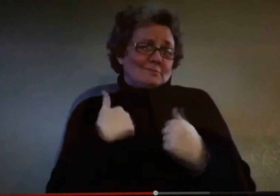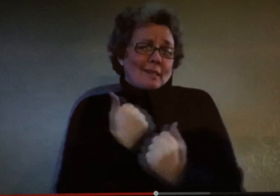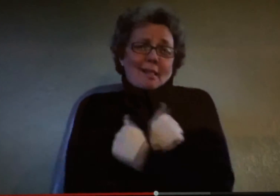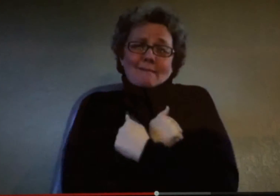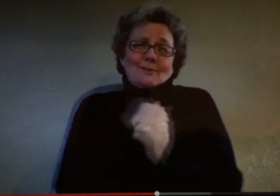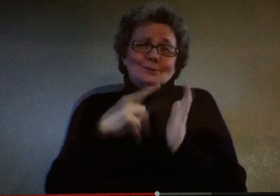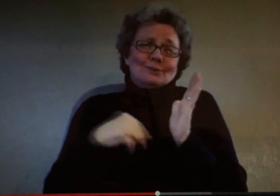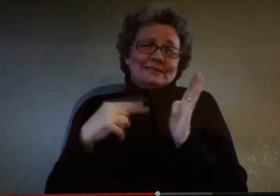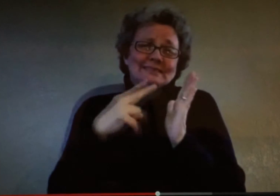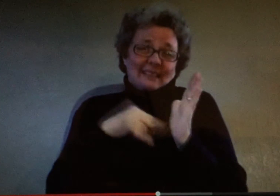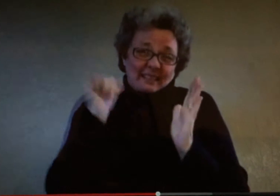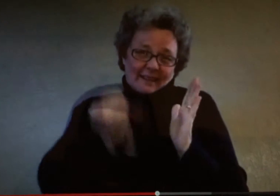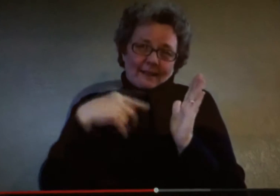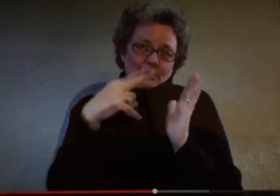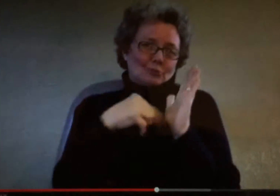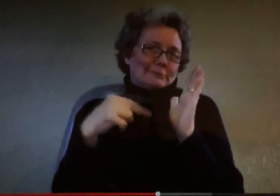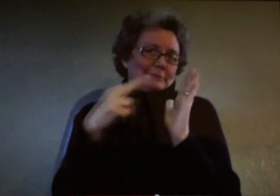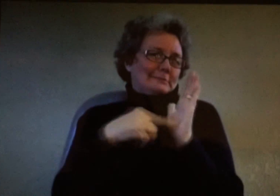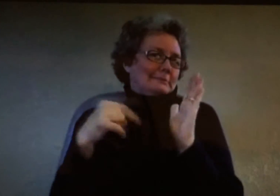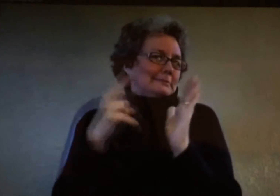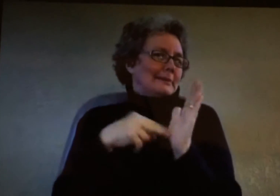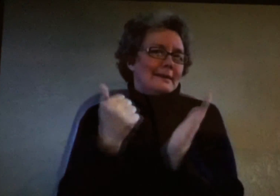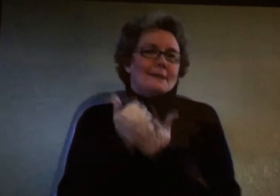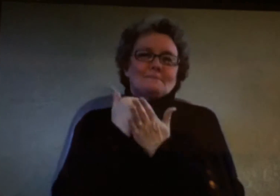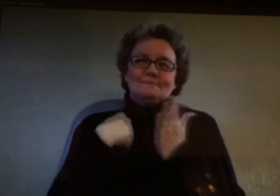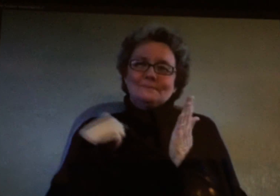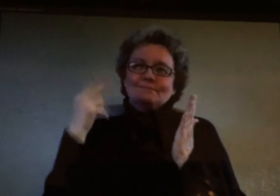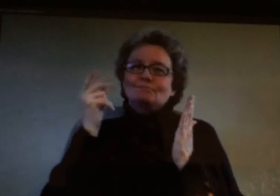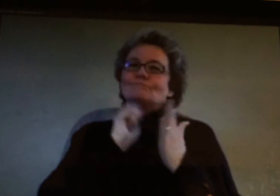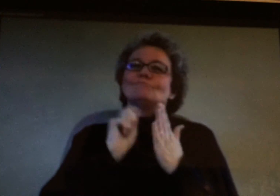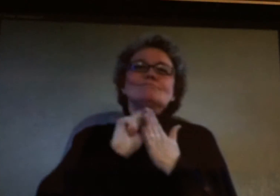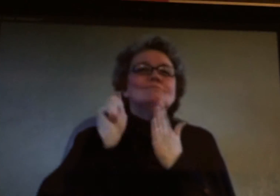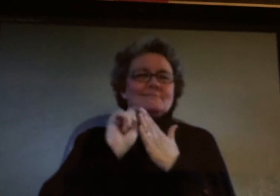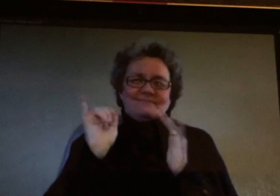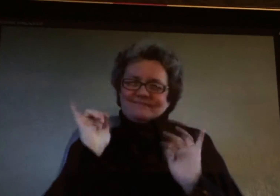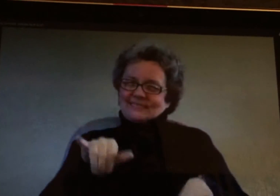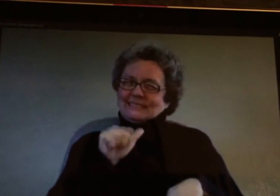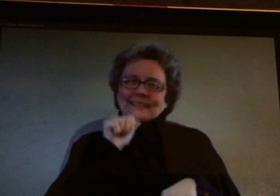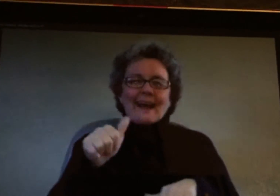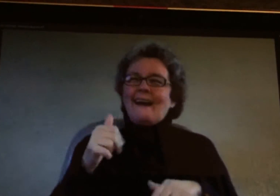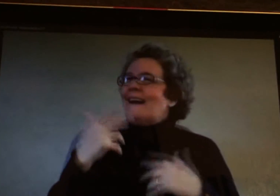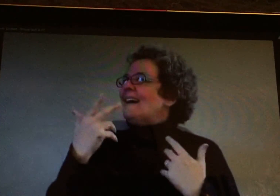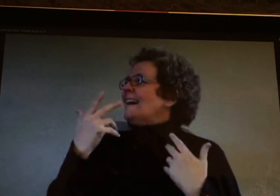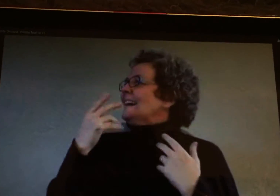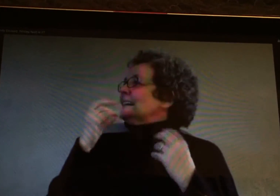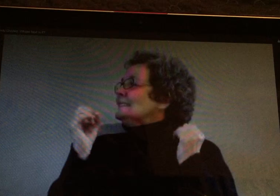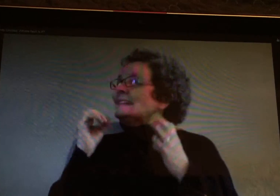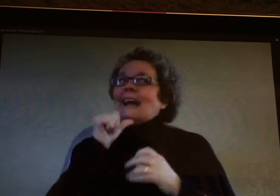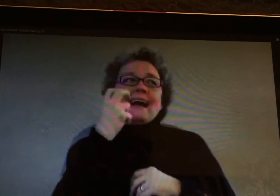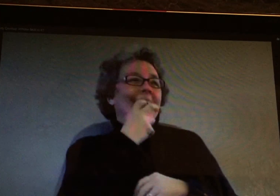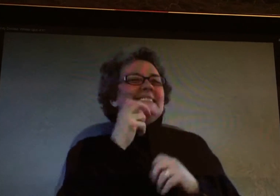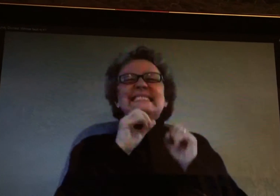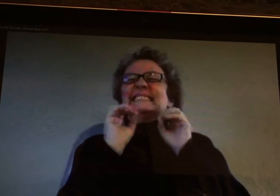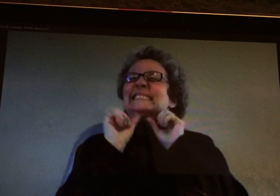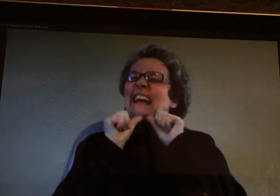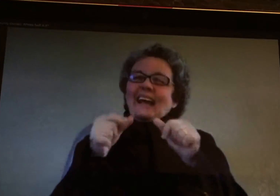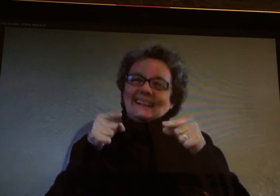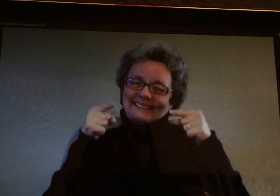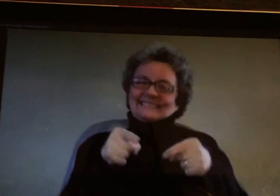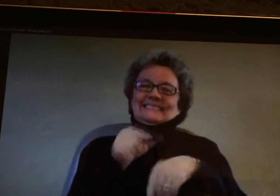just fine. It was a simple English sentence. I really love to read, and reading really helped with English